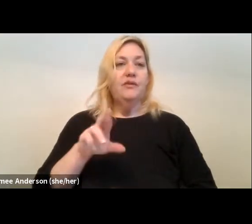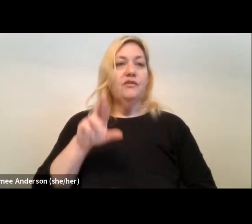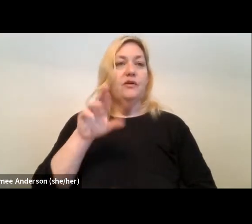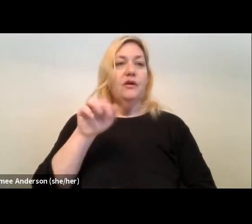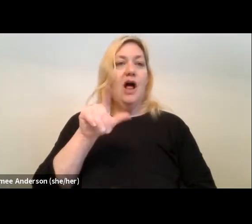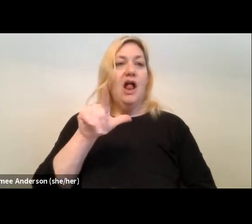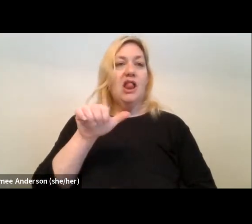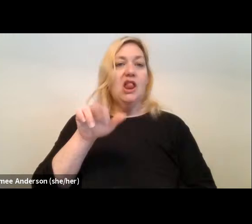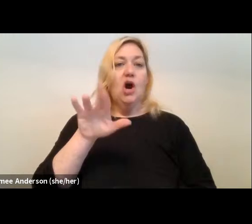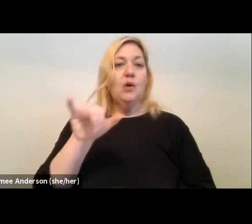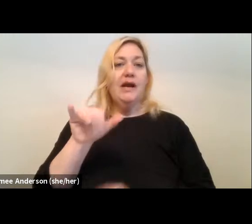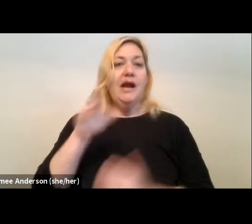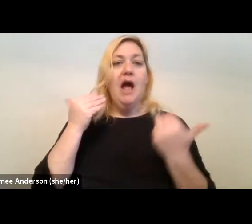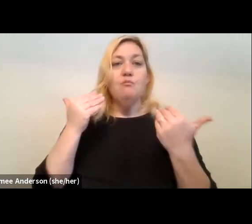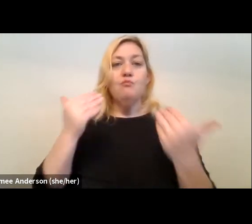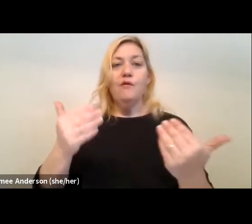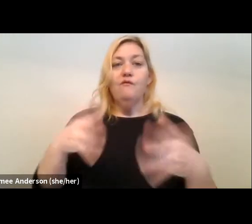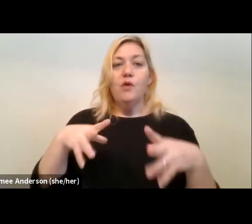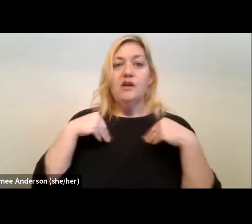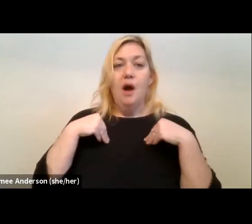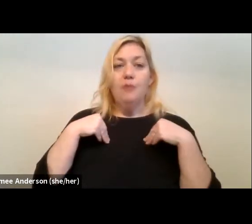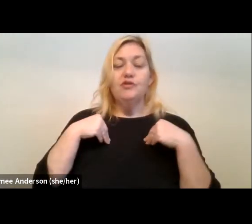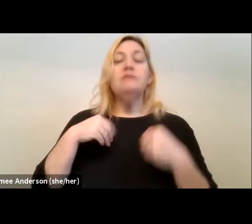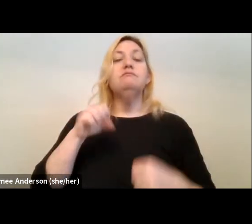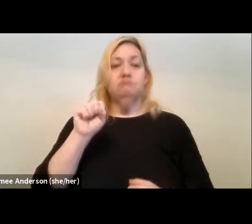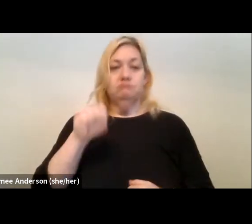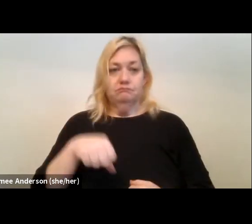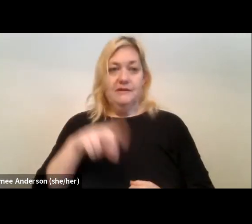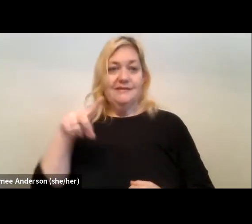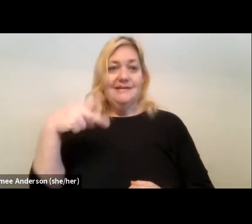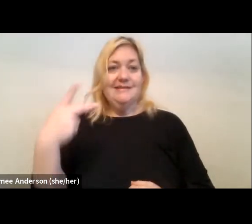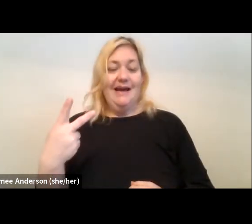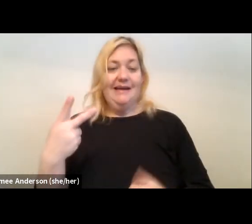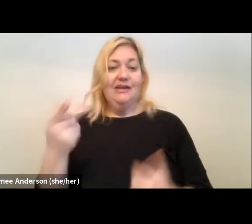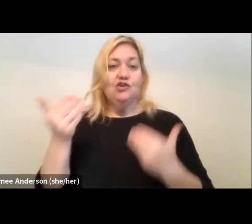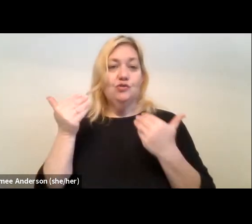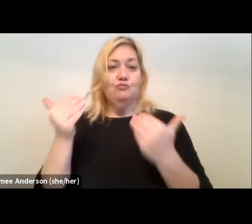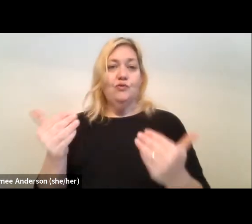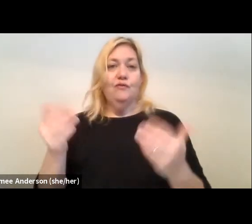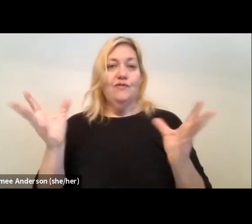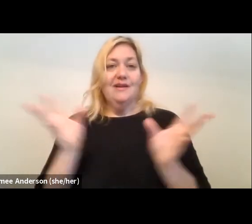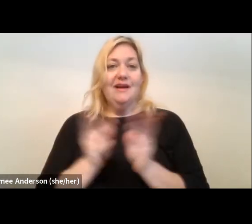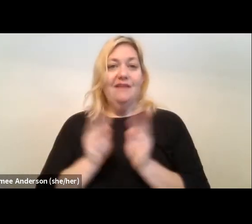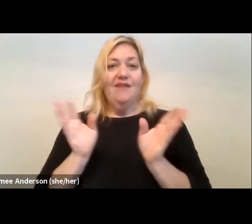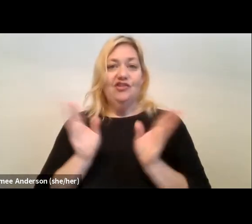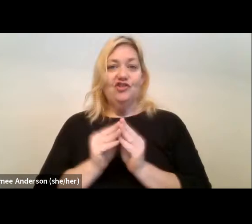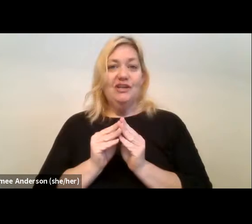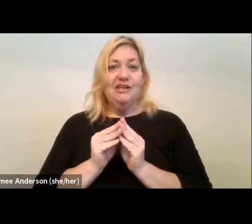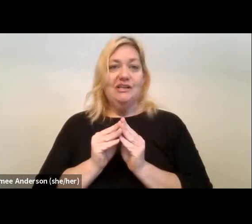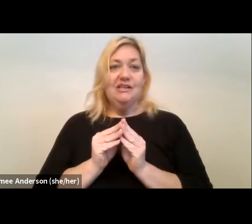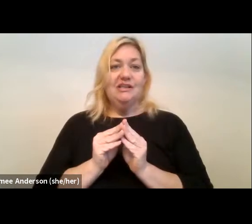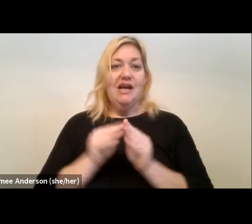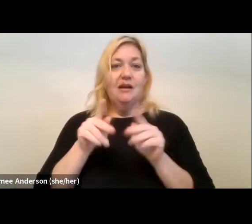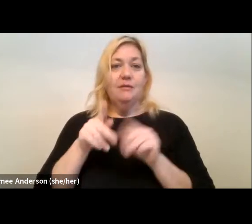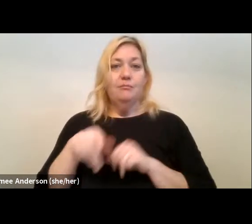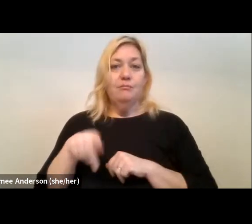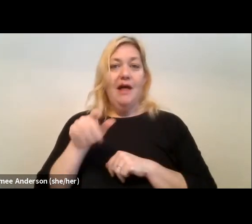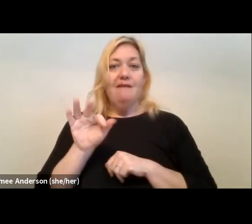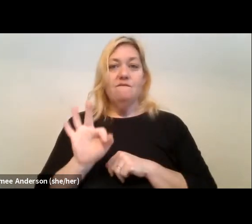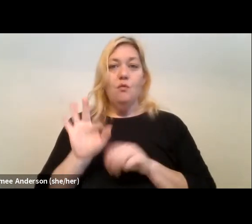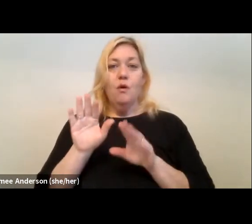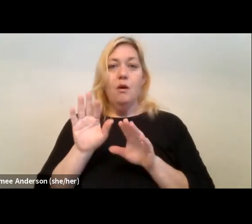I move adoption. Okay, is there a second to move adoption of the convention and platform rules?